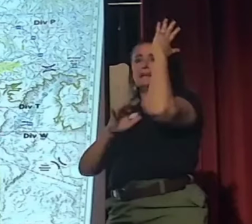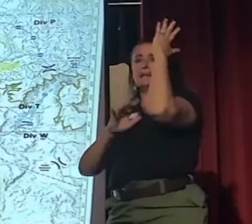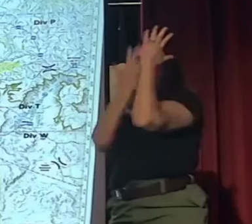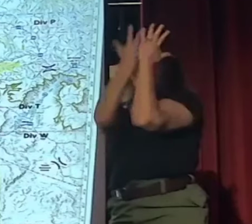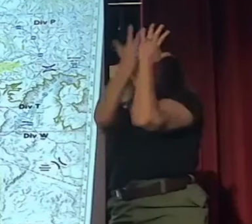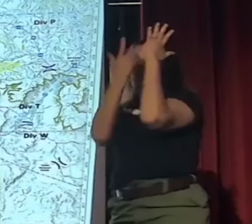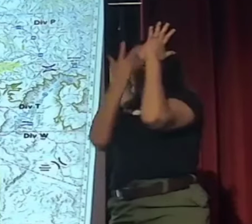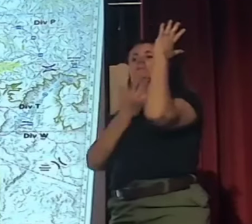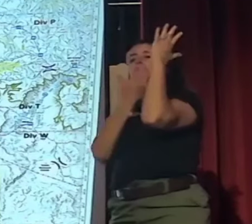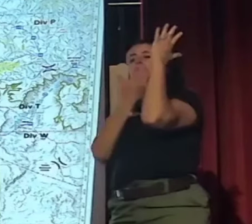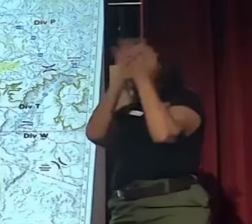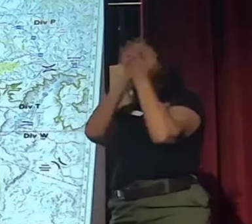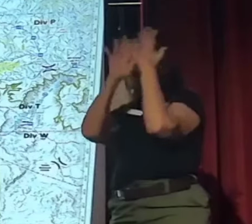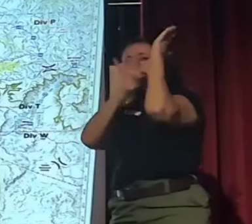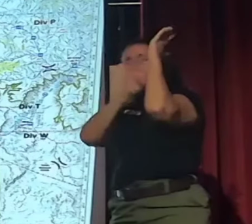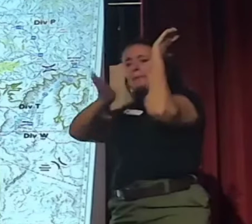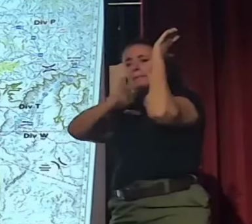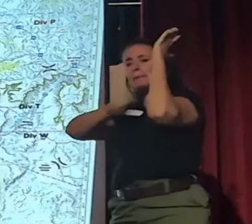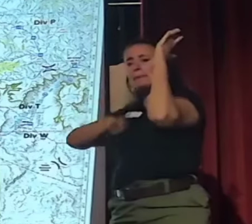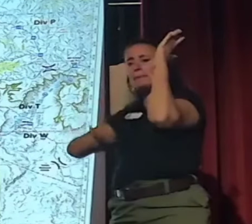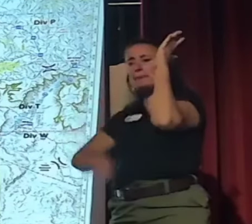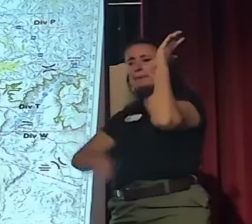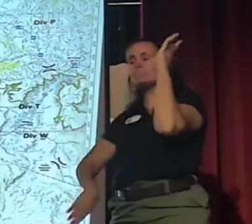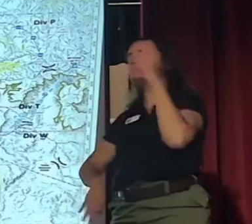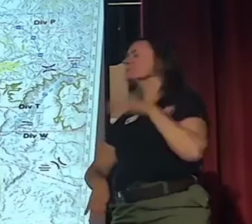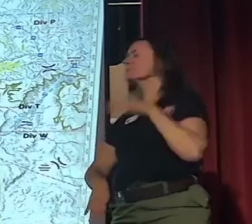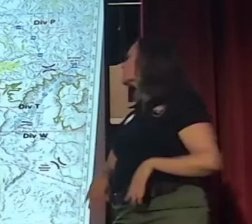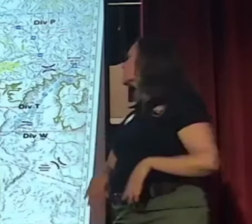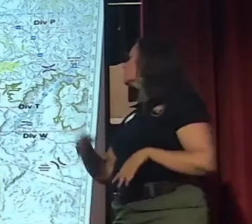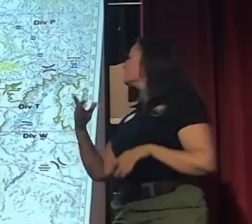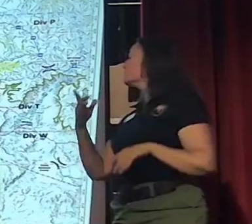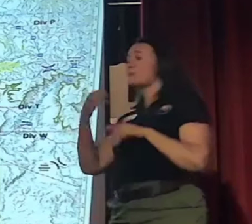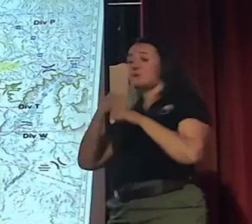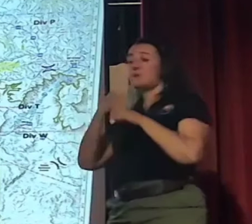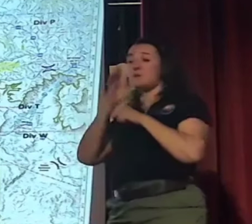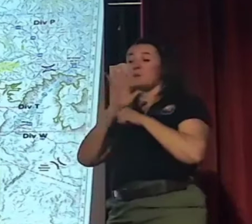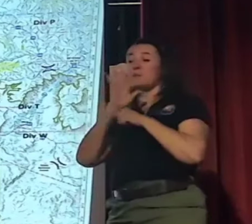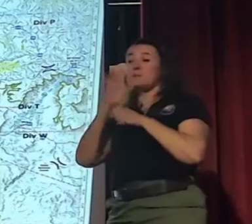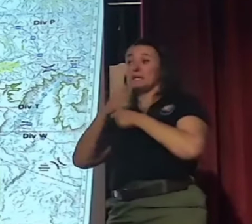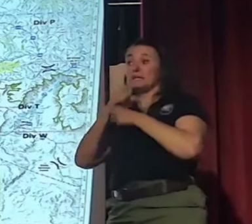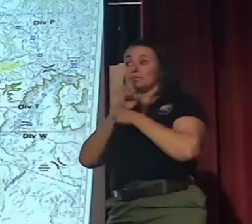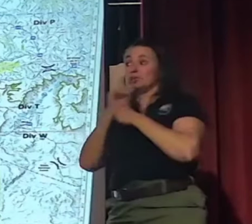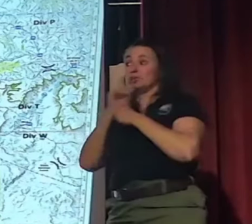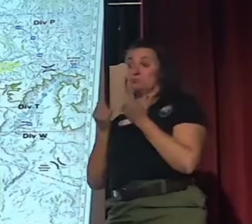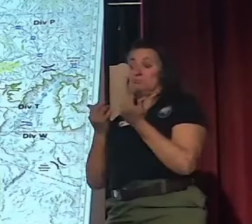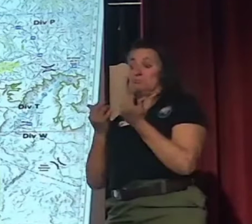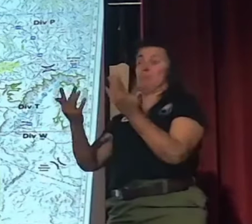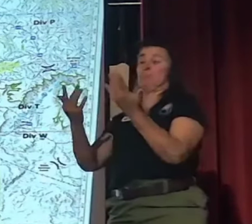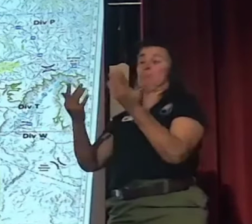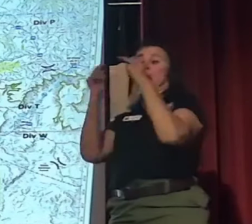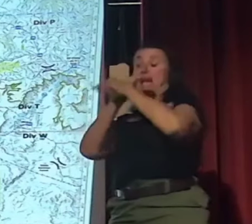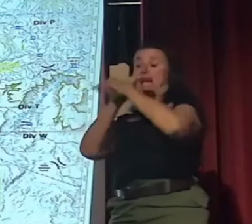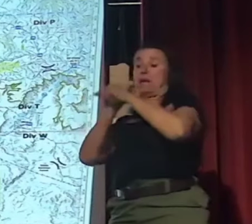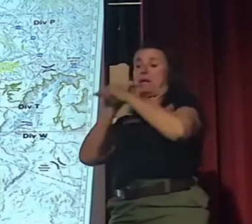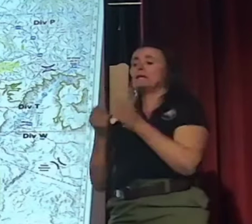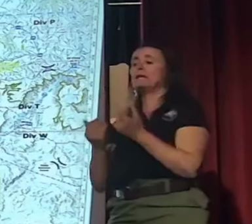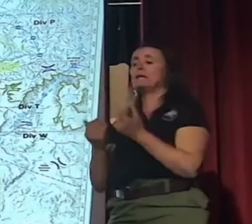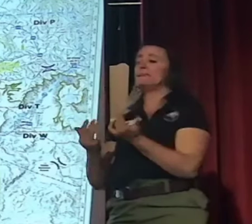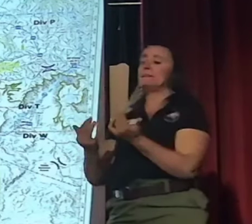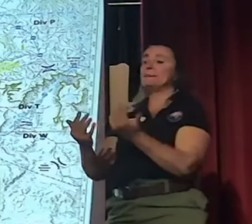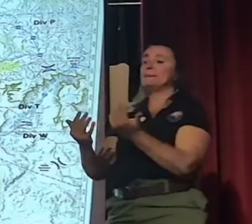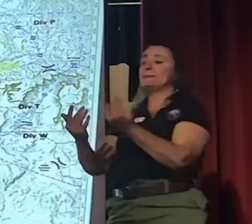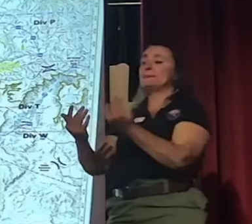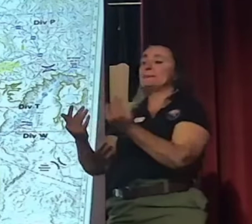ignitable material that's right next to the 260 highway so that when we go in there to ignite it, that fire behavior is low, and that increases